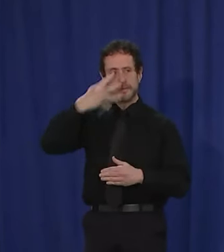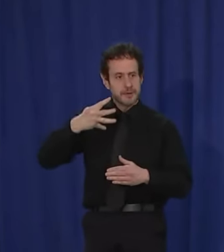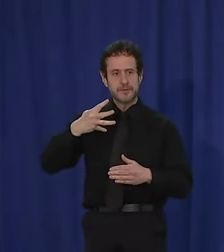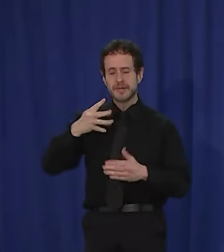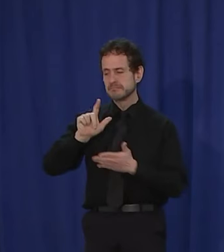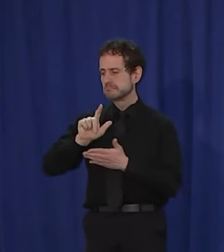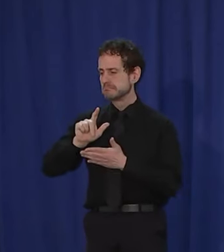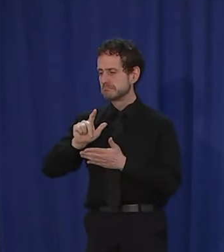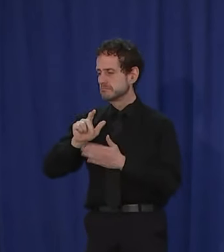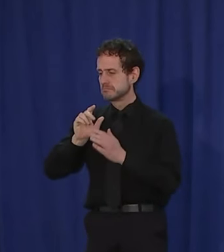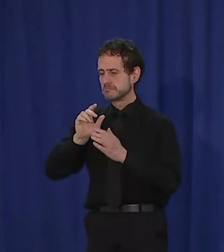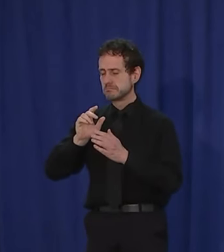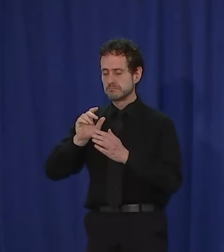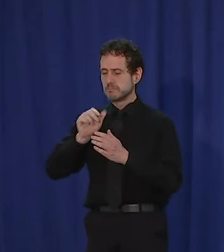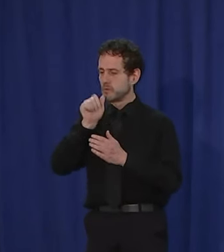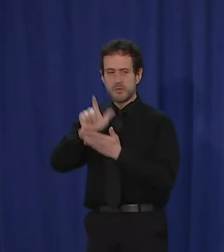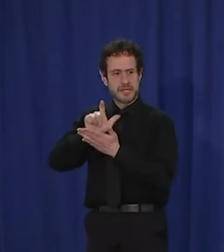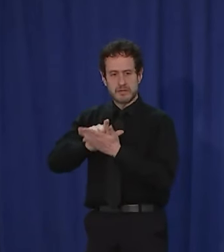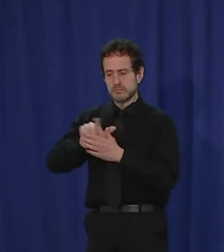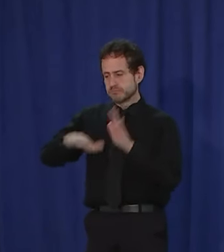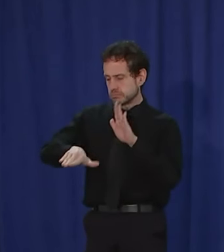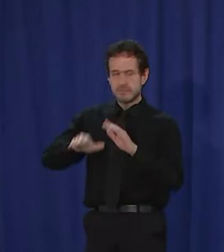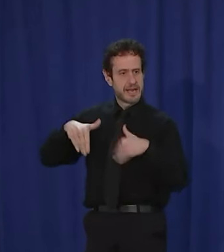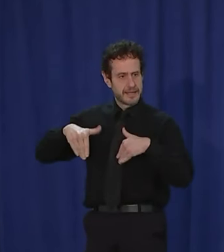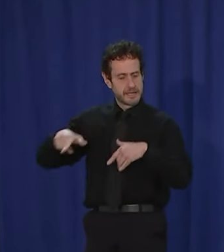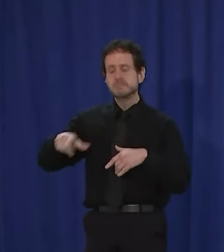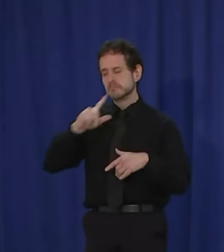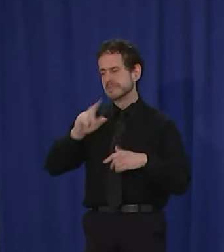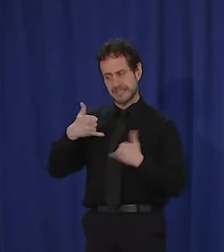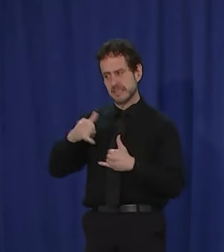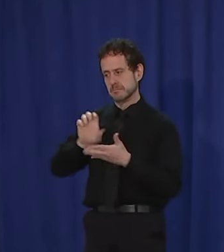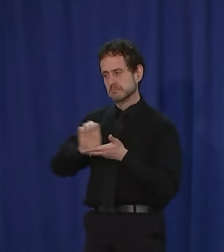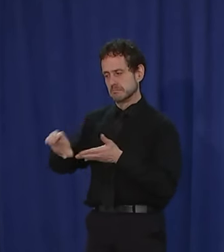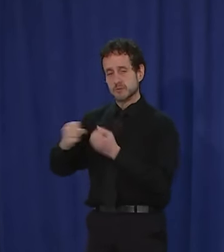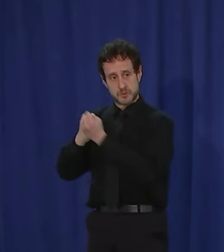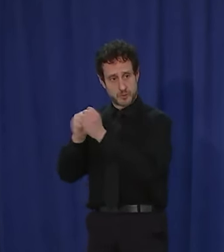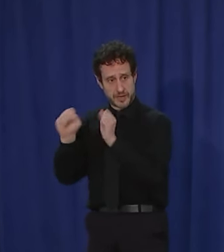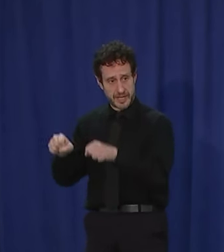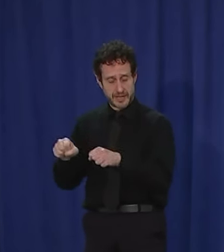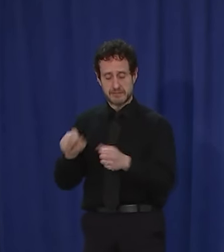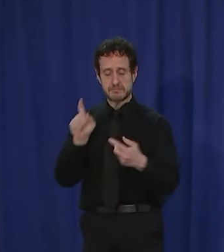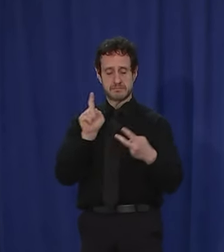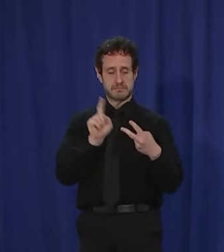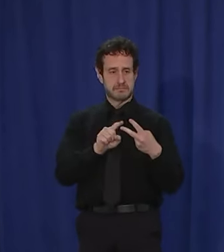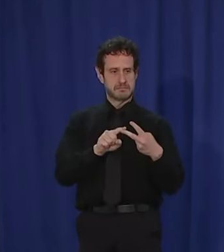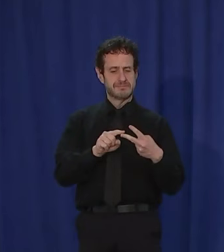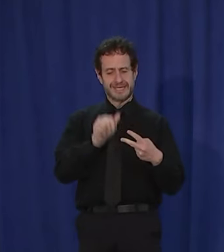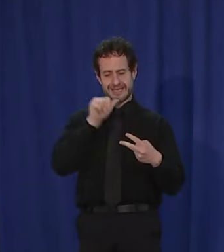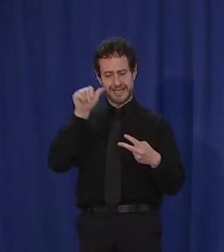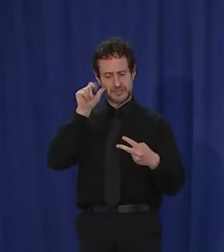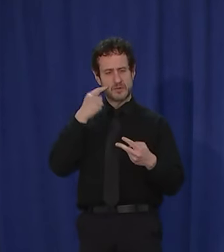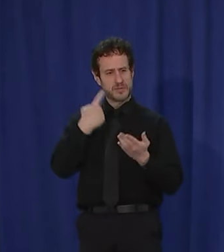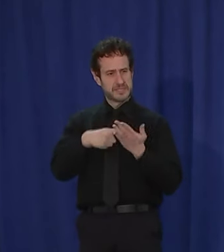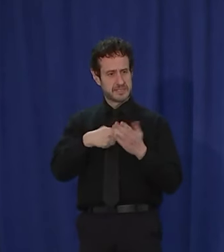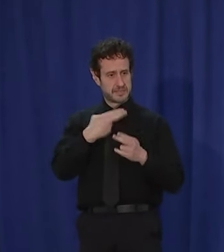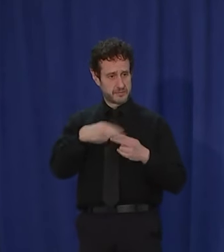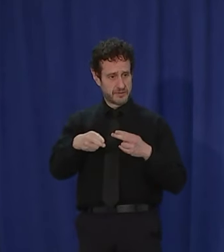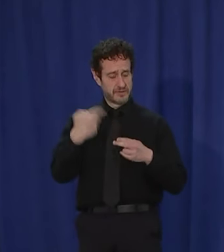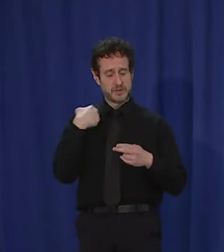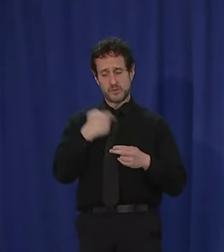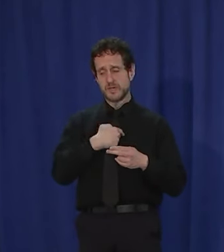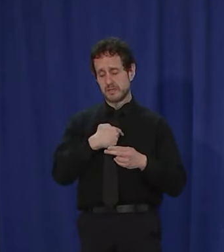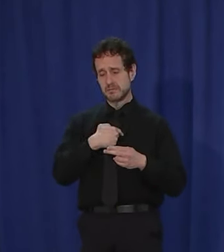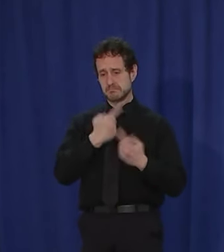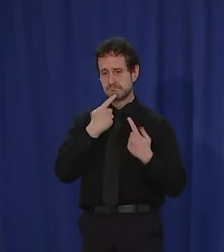that. The other thing that I think we have to do, and we talked about this briefly yesterday when we disclosed what we're